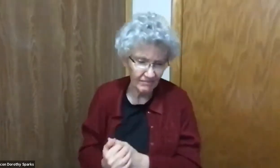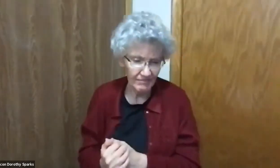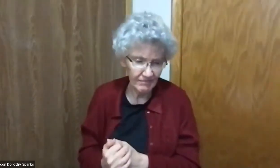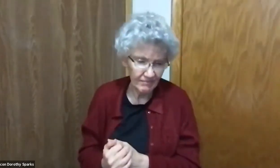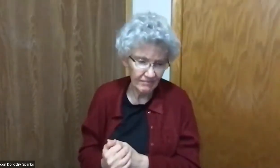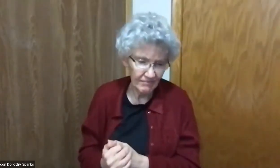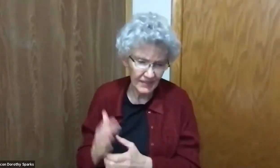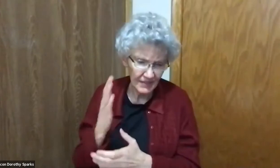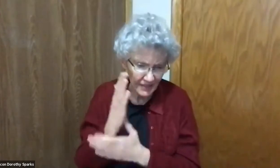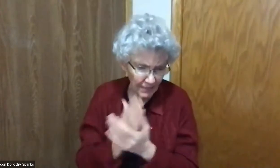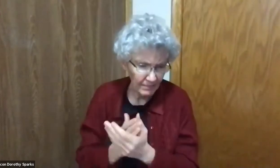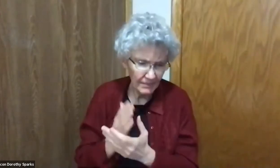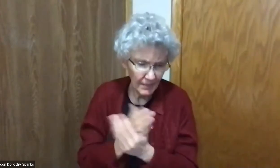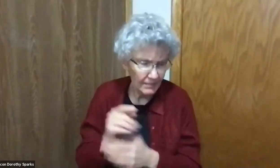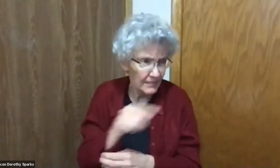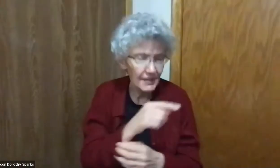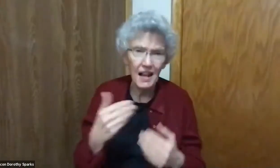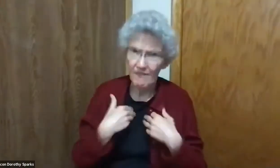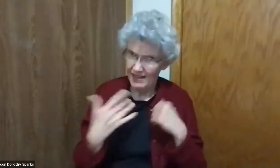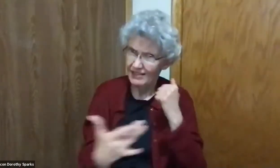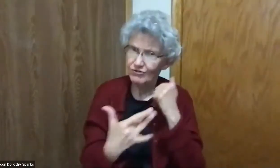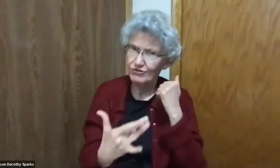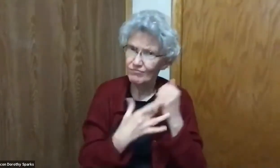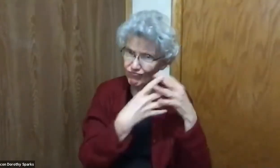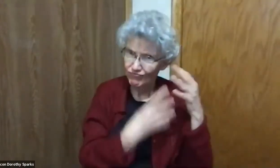of all colors and all kinds,